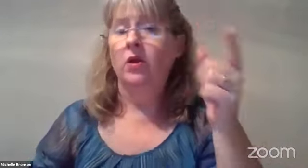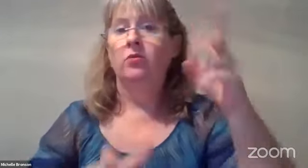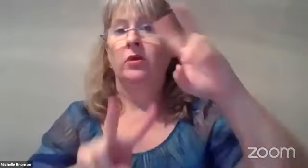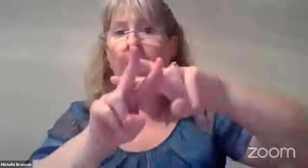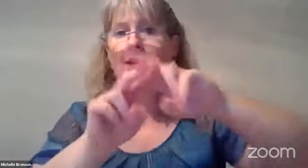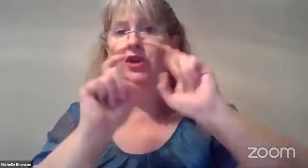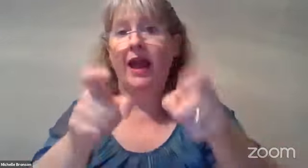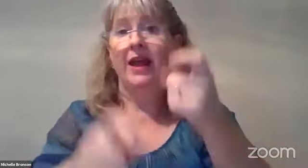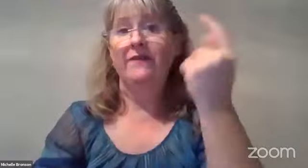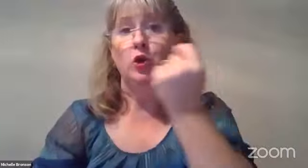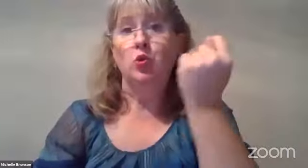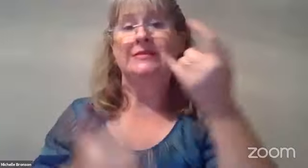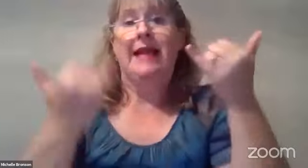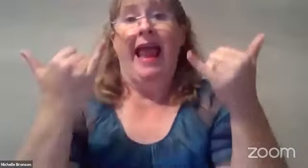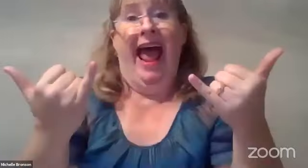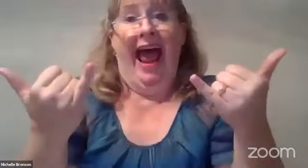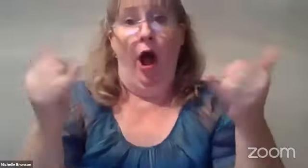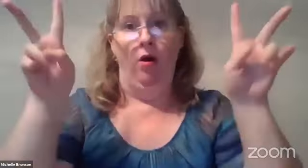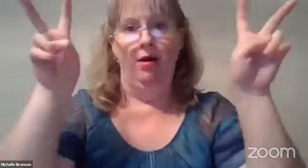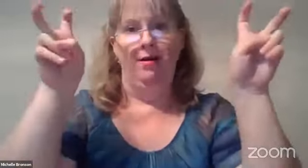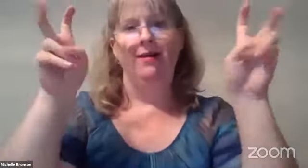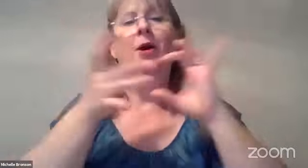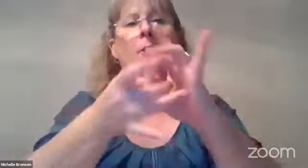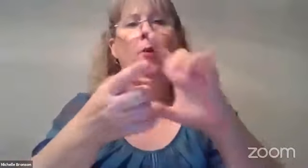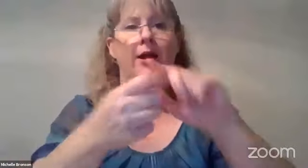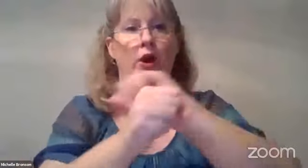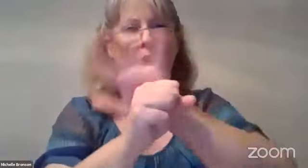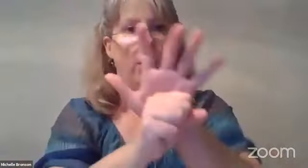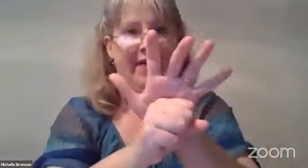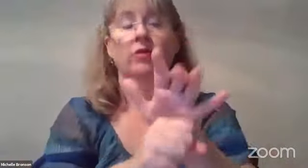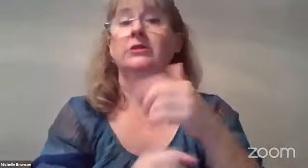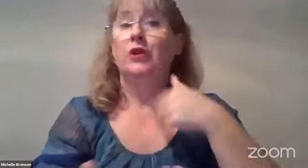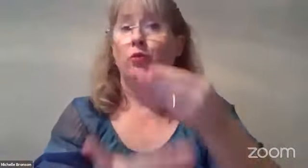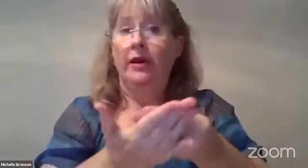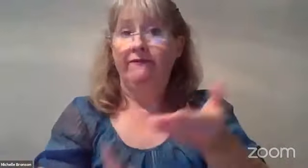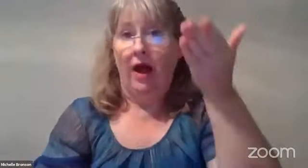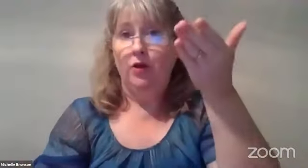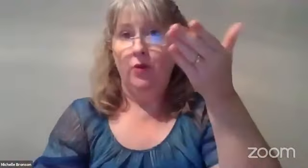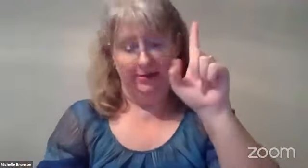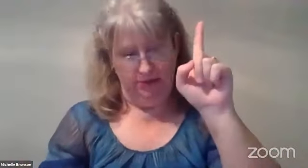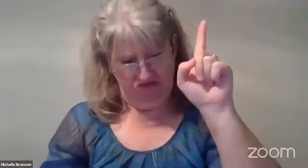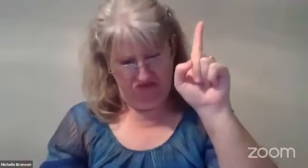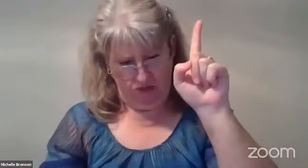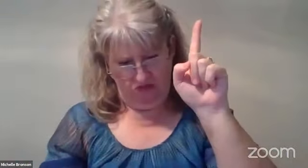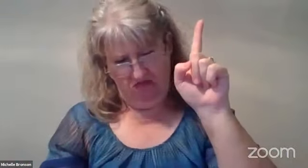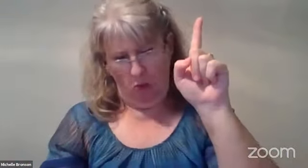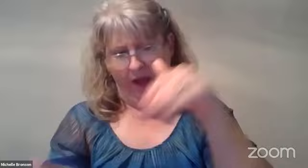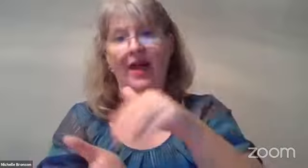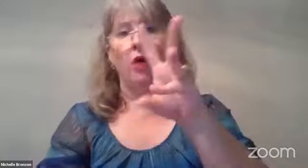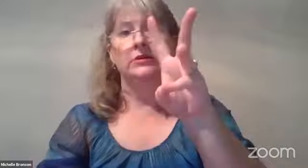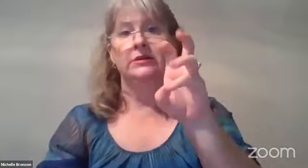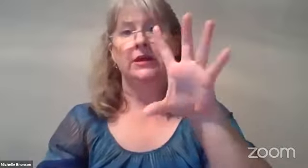Also on May 5th, it was #Giving Tuesday. Now, in terms of COVID-19, we